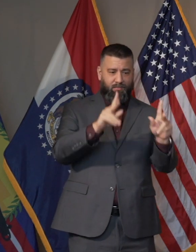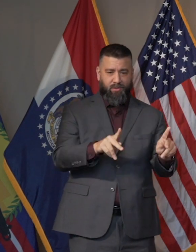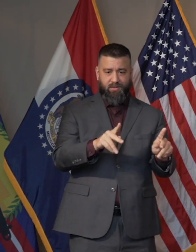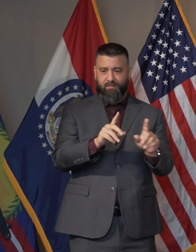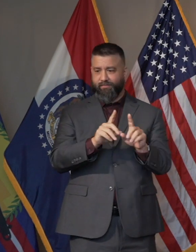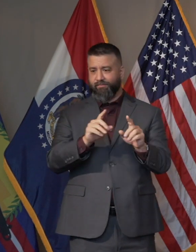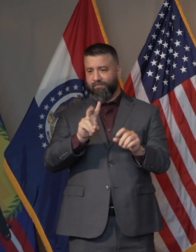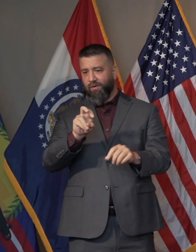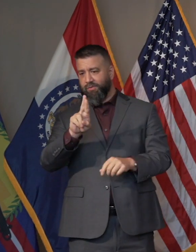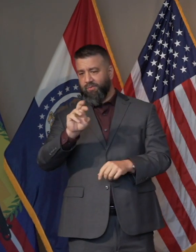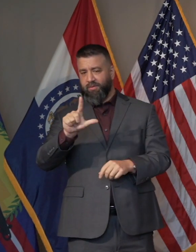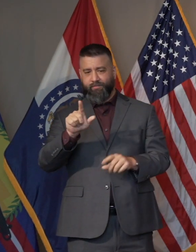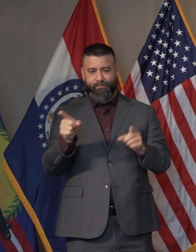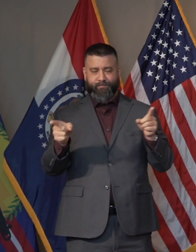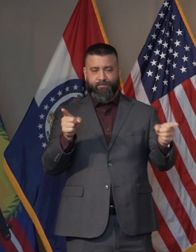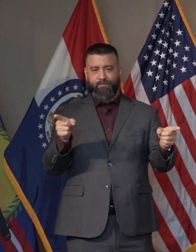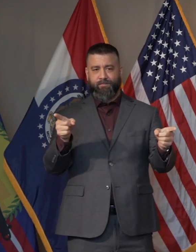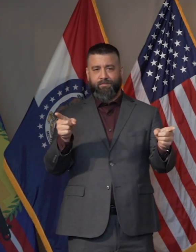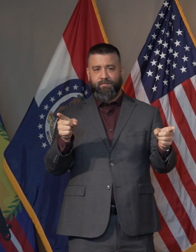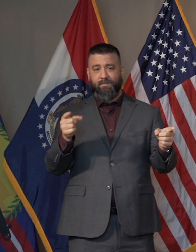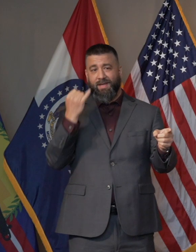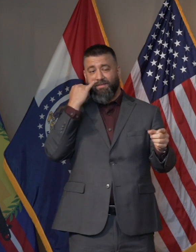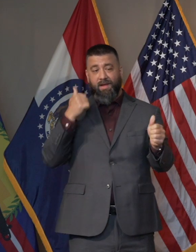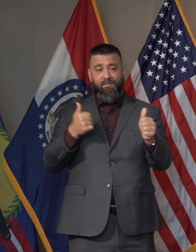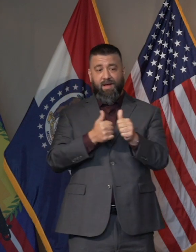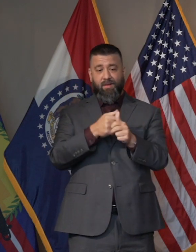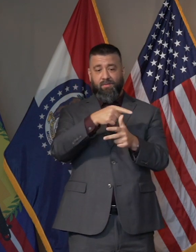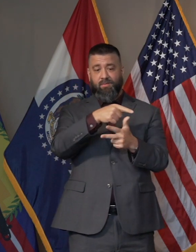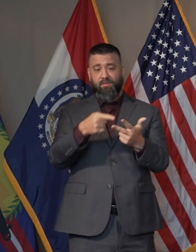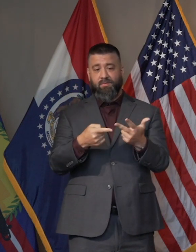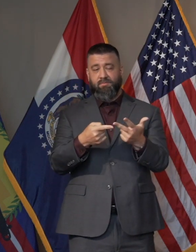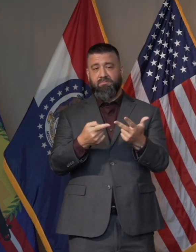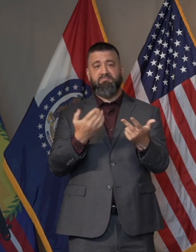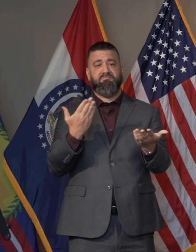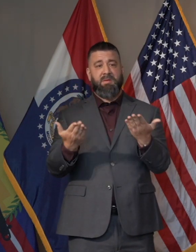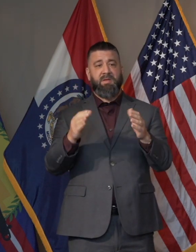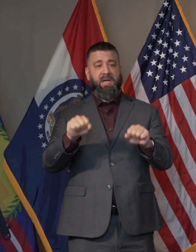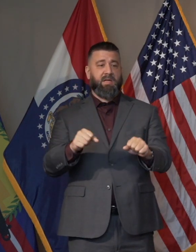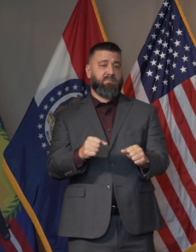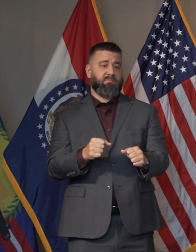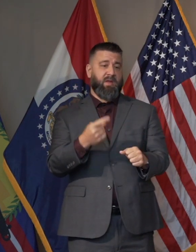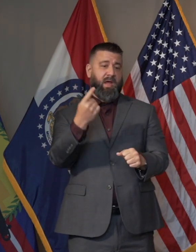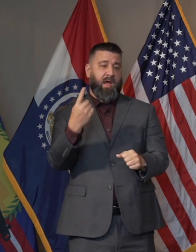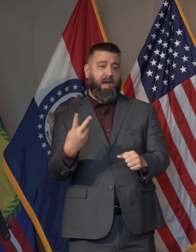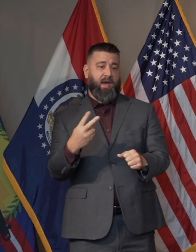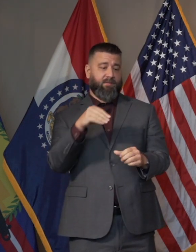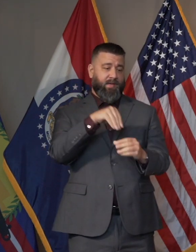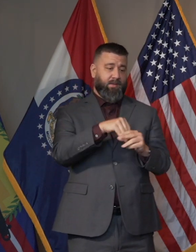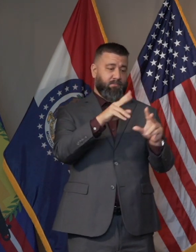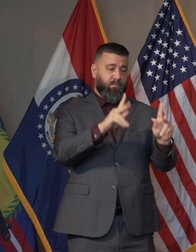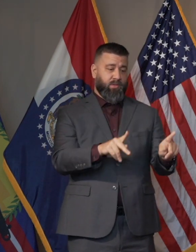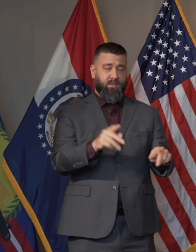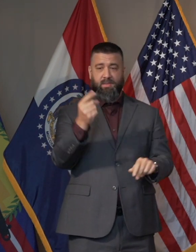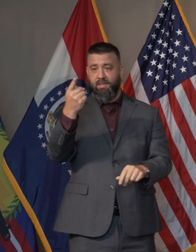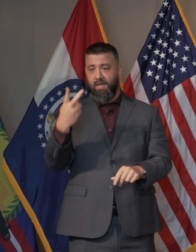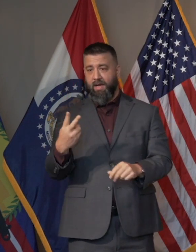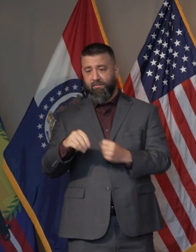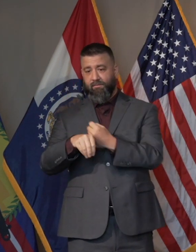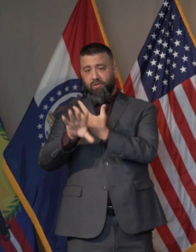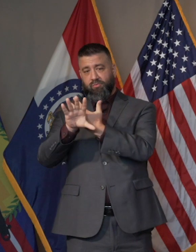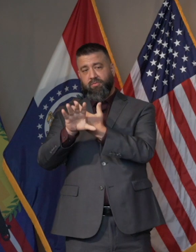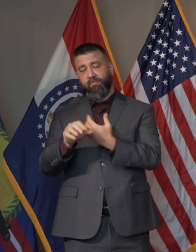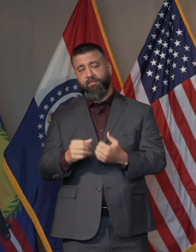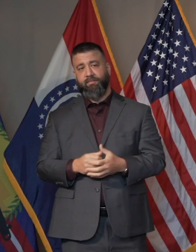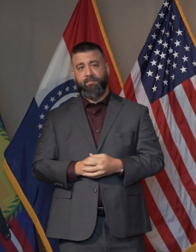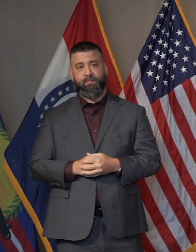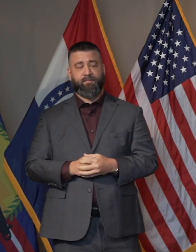guidelines from our public health department as to whether they can offer partial in-person learning or they need to be virtual. Some people